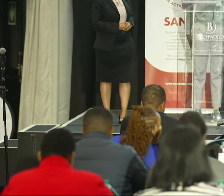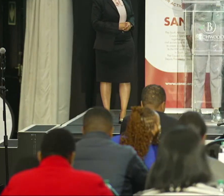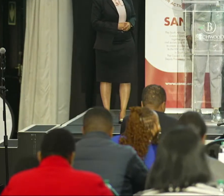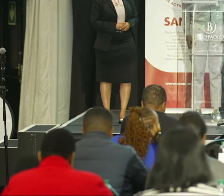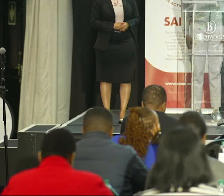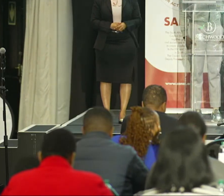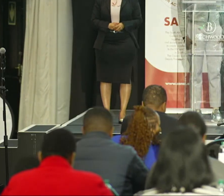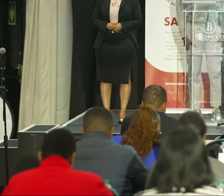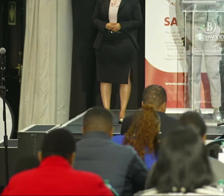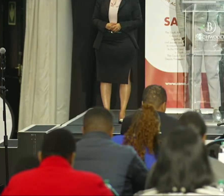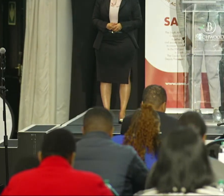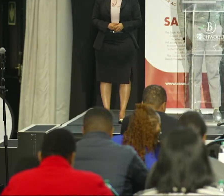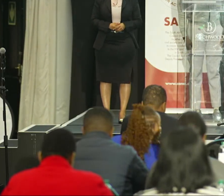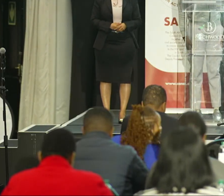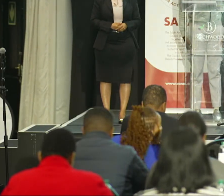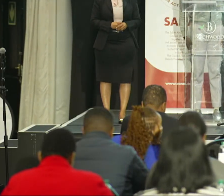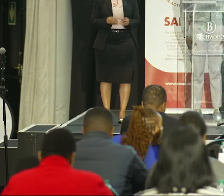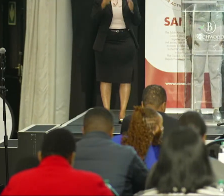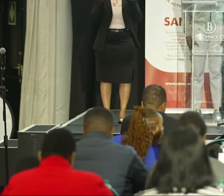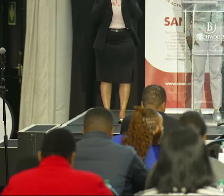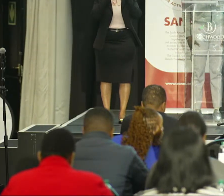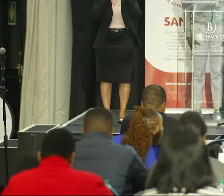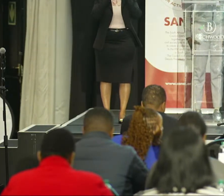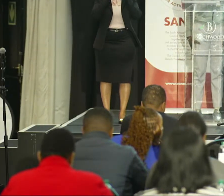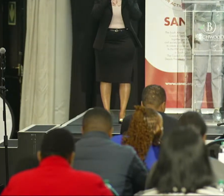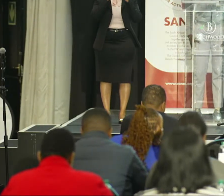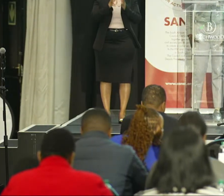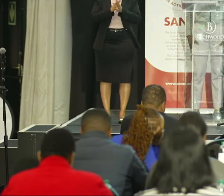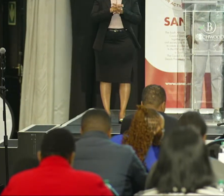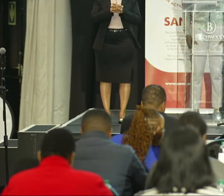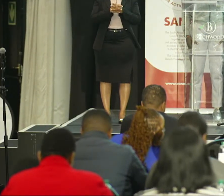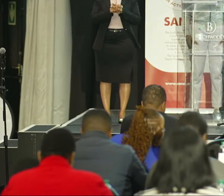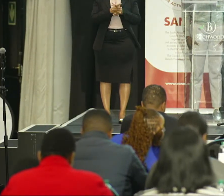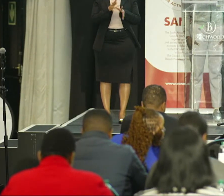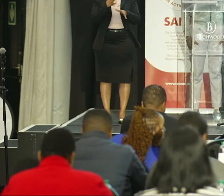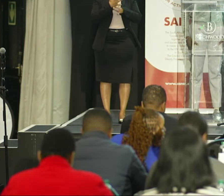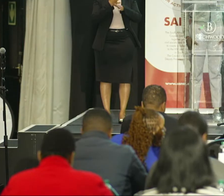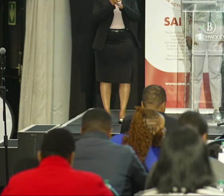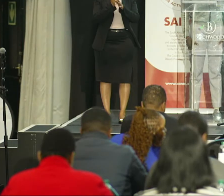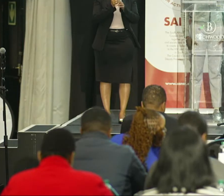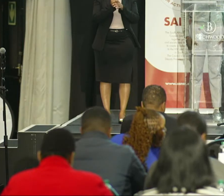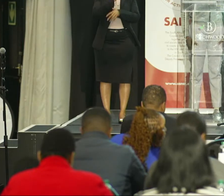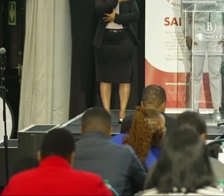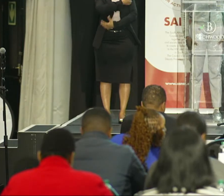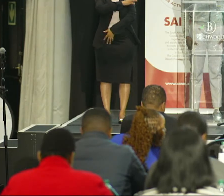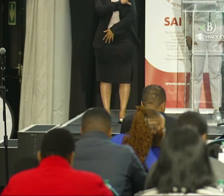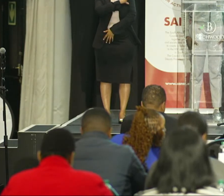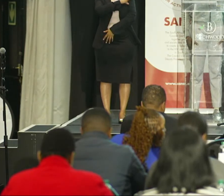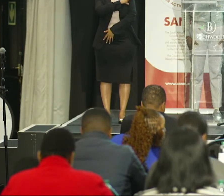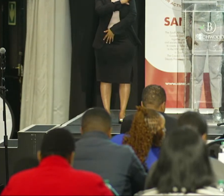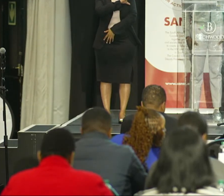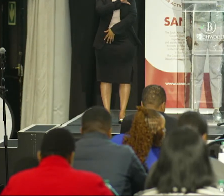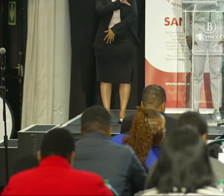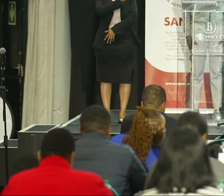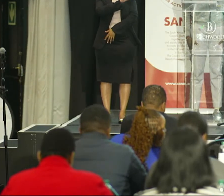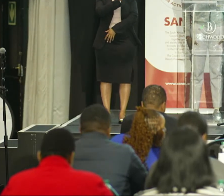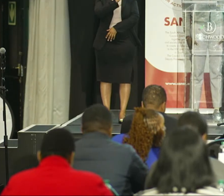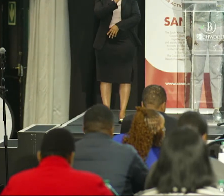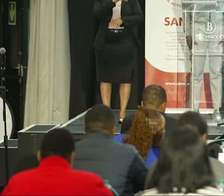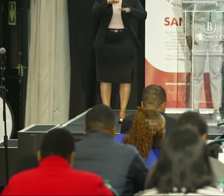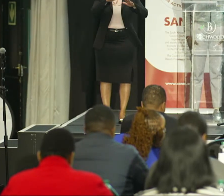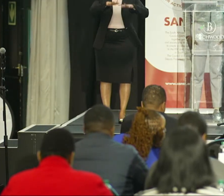Yes, so the work we do in clinics, we monitor over 400 facilities across the country in